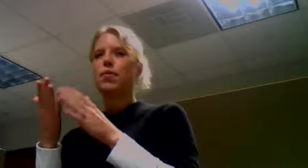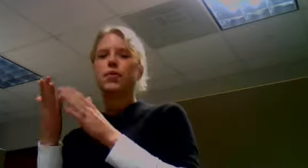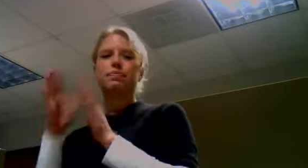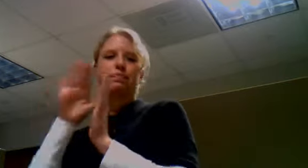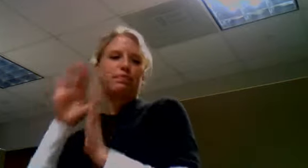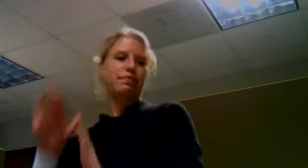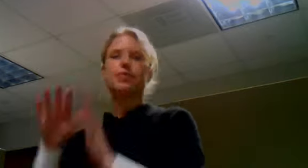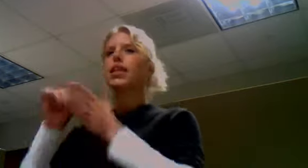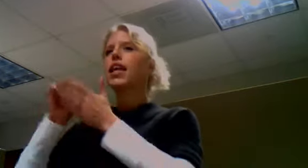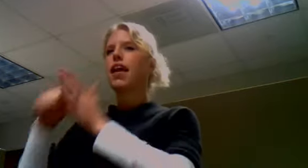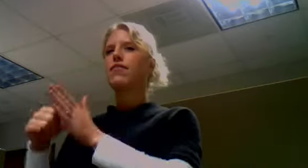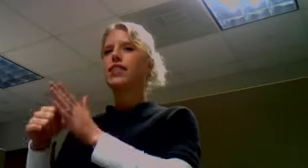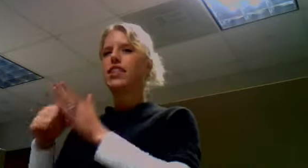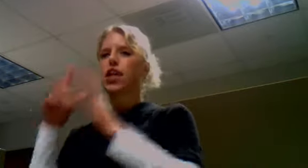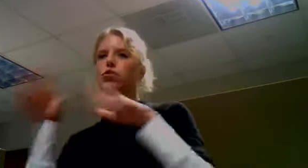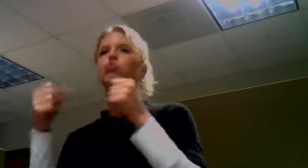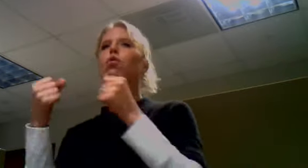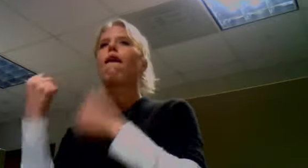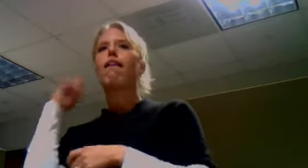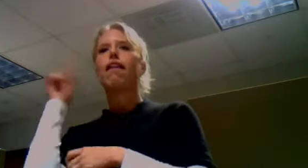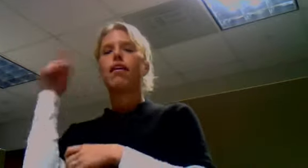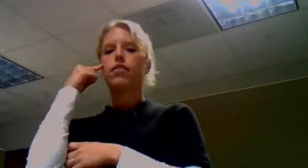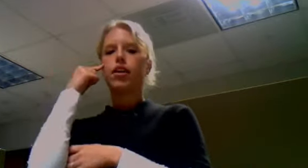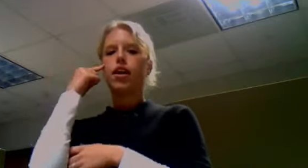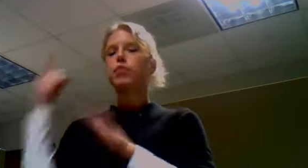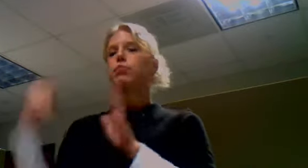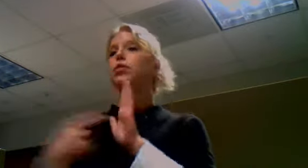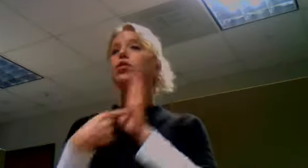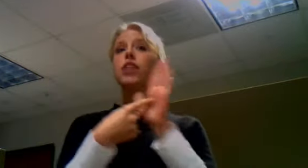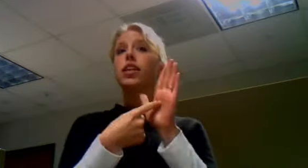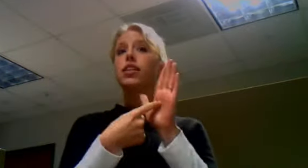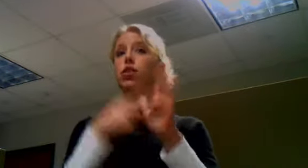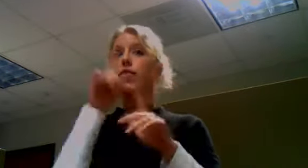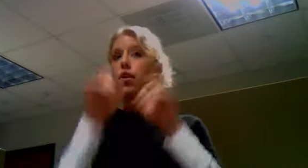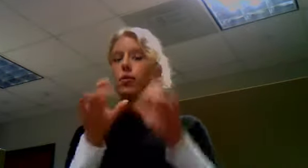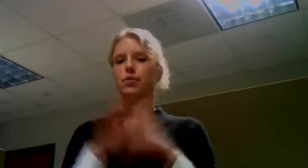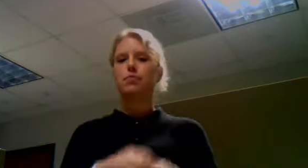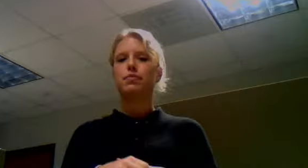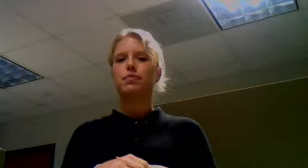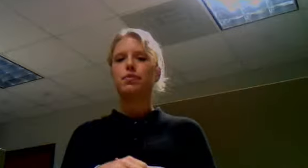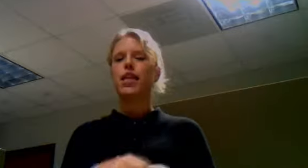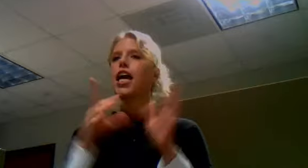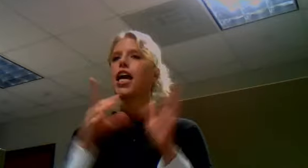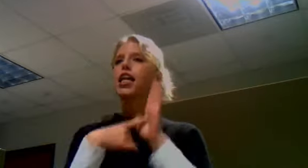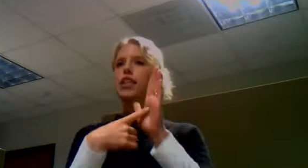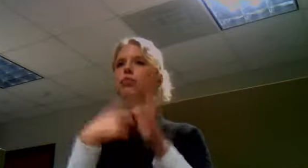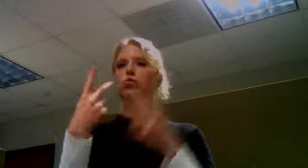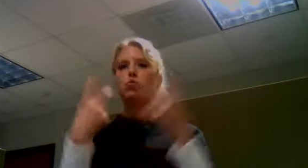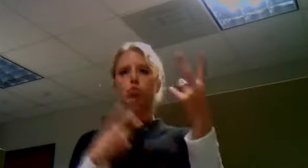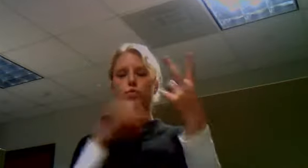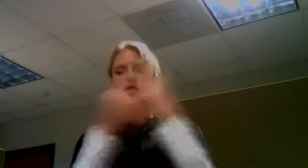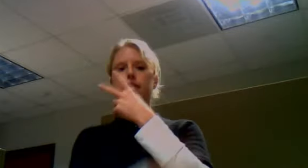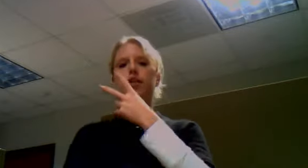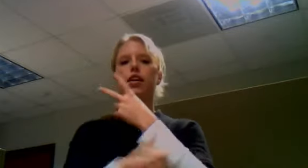government. So to illustrate that question, let me give you two countries. And for the sake of brevity, I'll call one